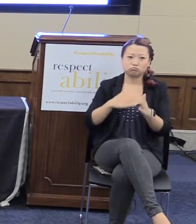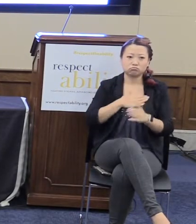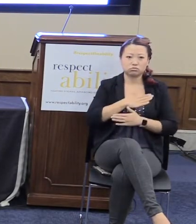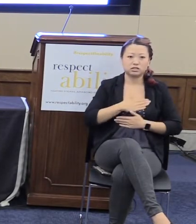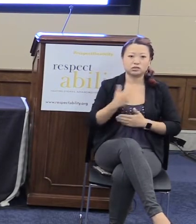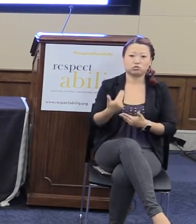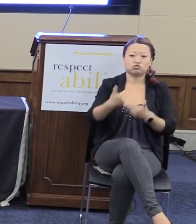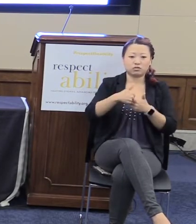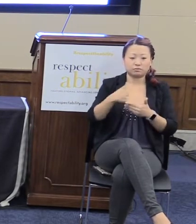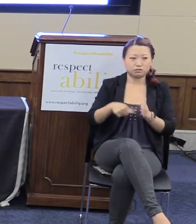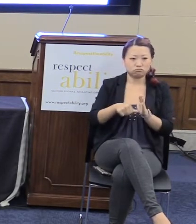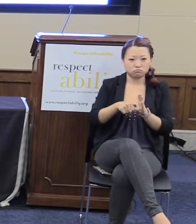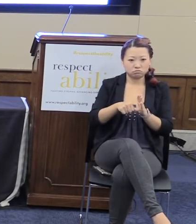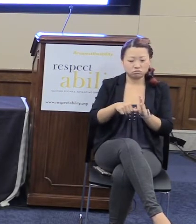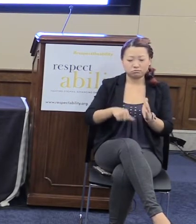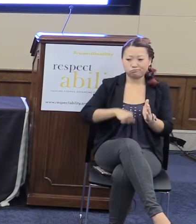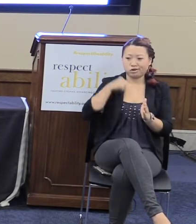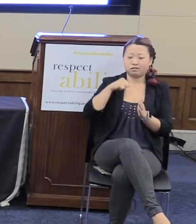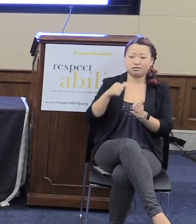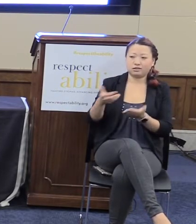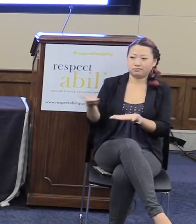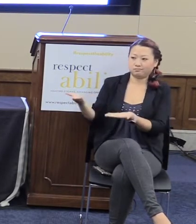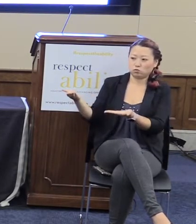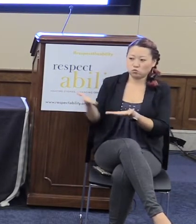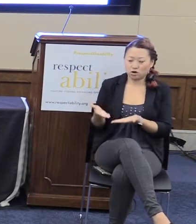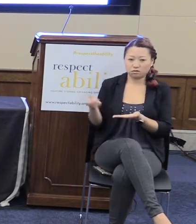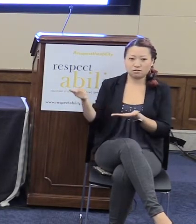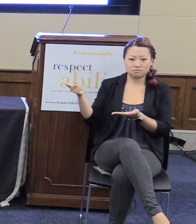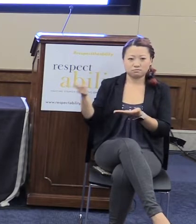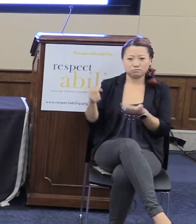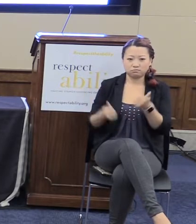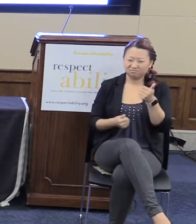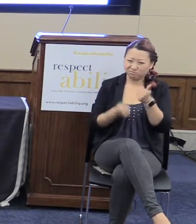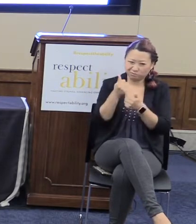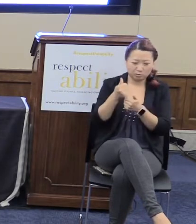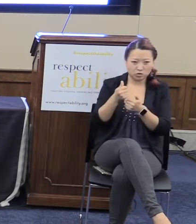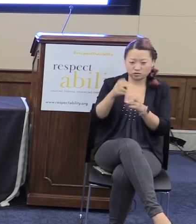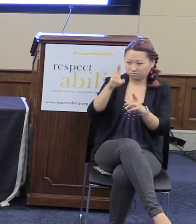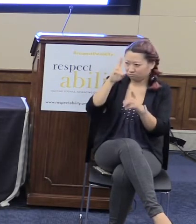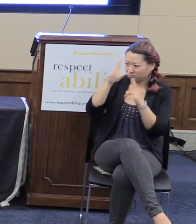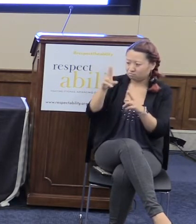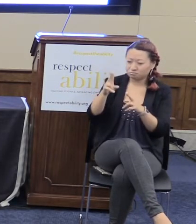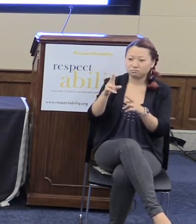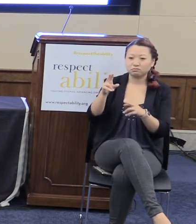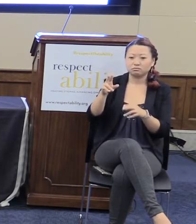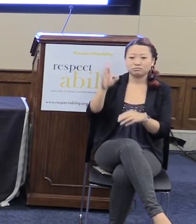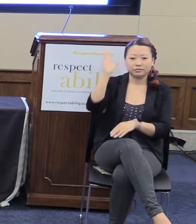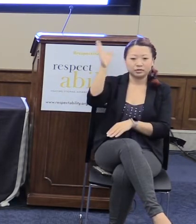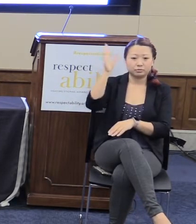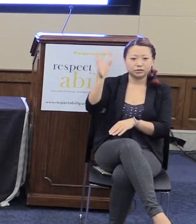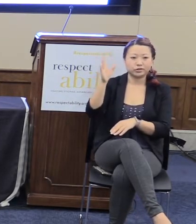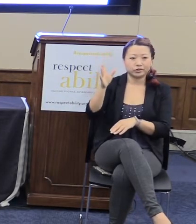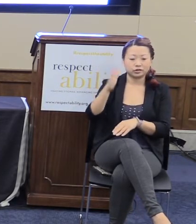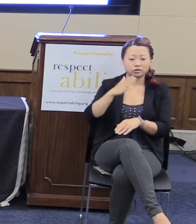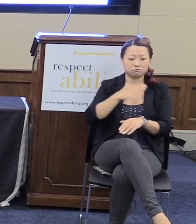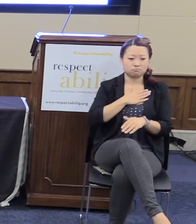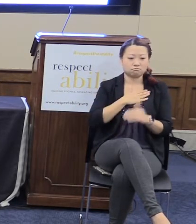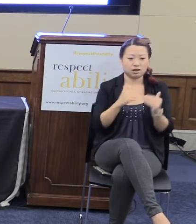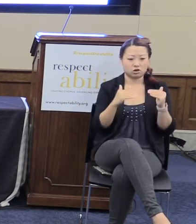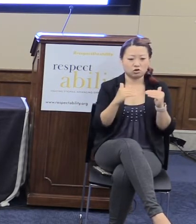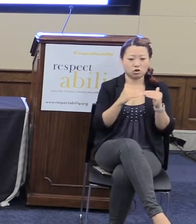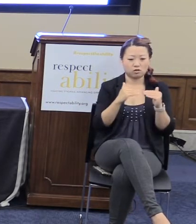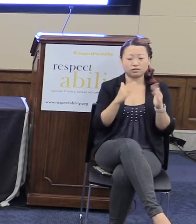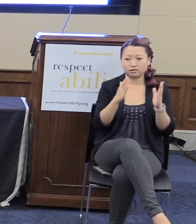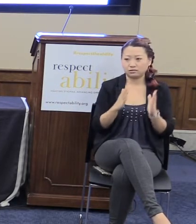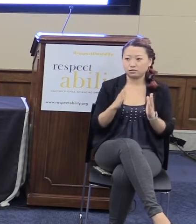in proudly extending a warm welcome to our most esteemed keynote speaker and my board colleague, Vincenzo.